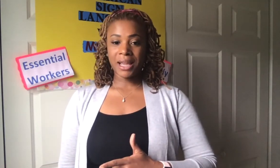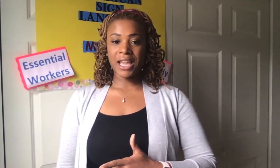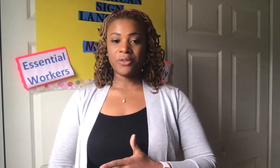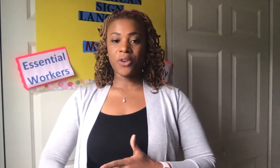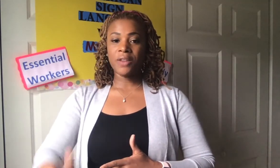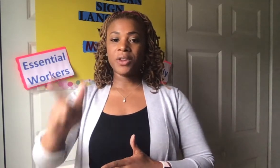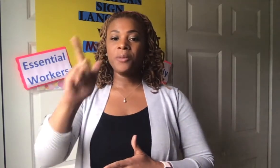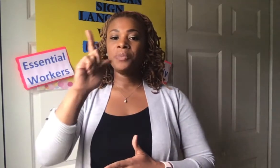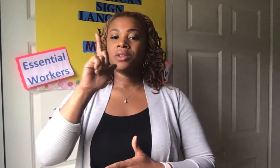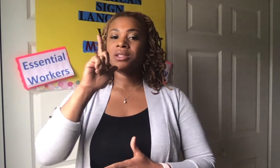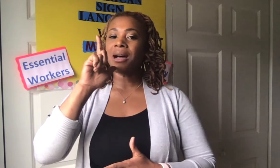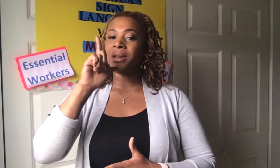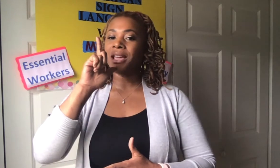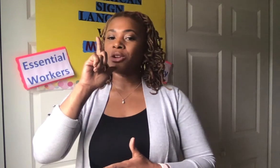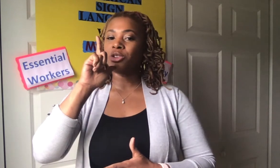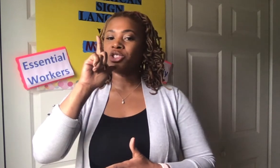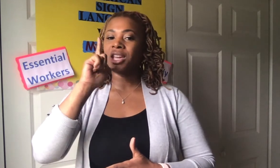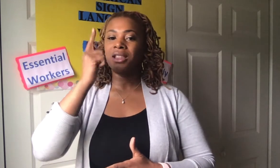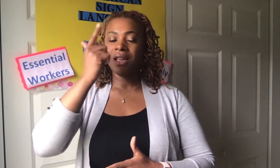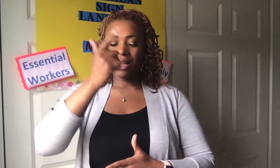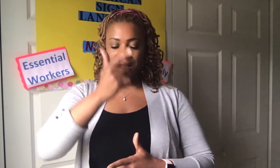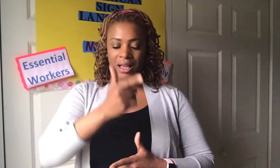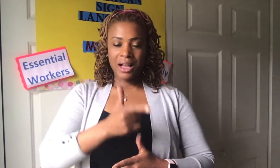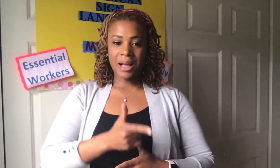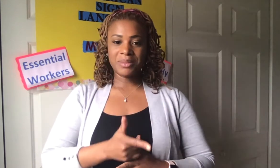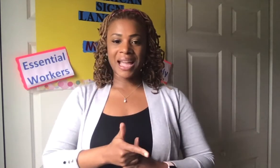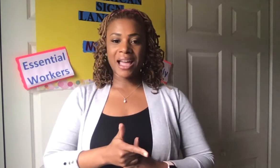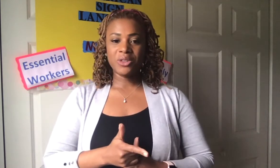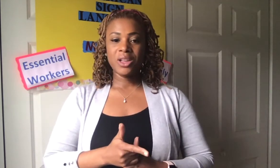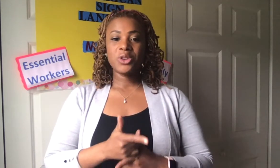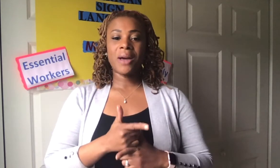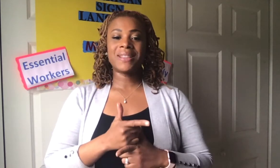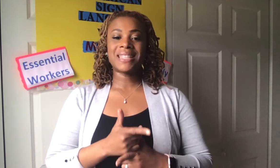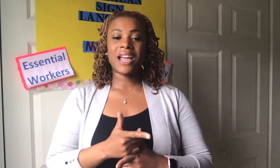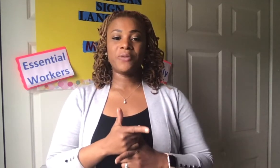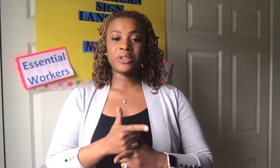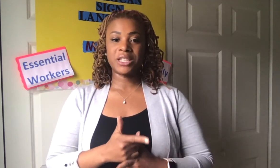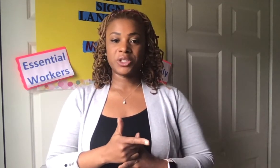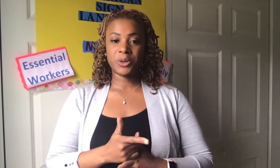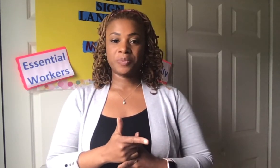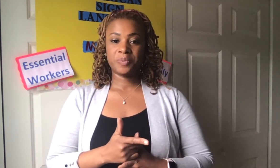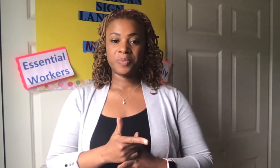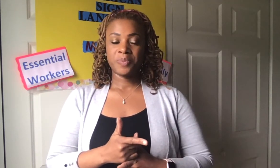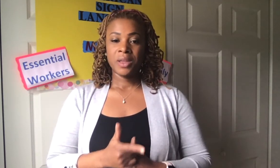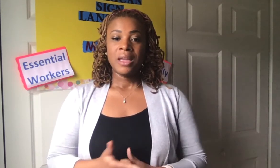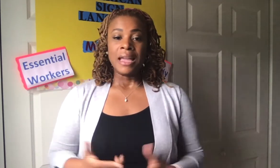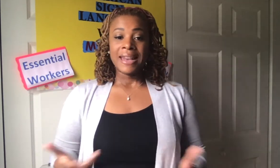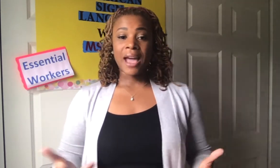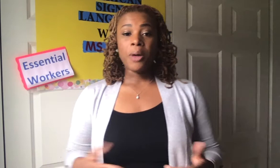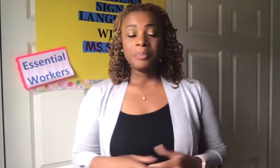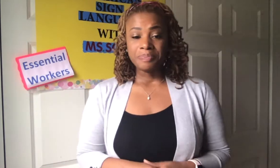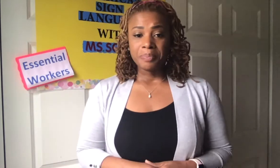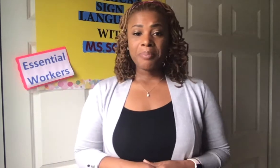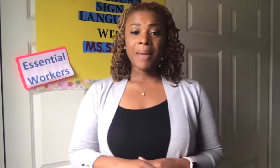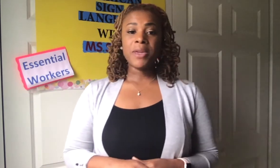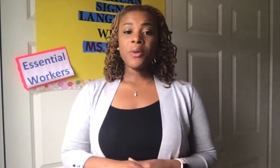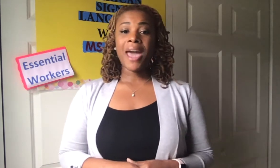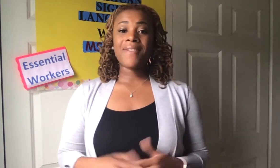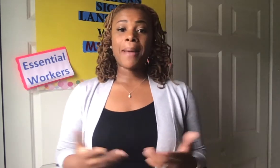in front of you, dominant hand on your chin, come down, you have the sign for sister. Now, maybe you have a